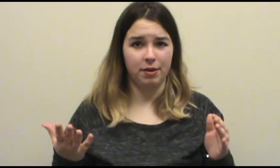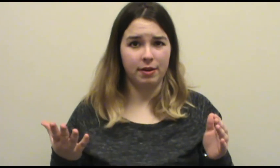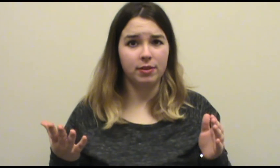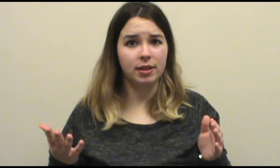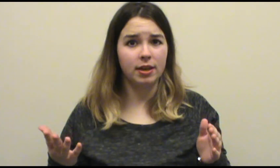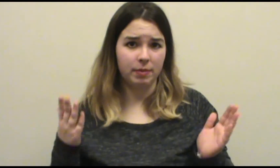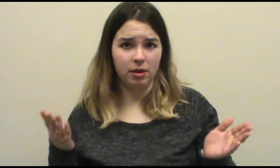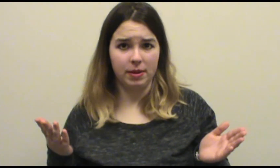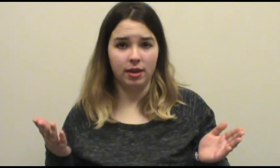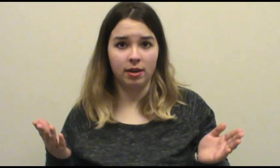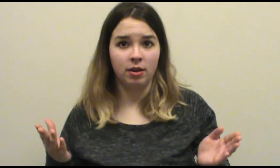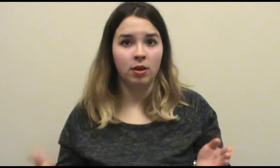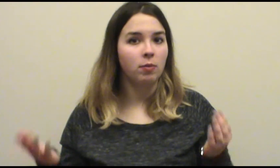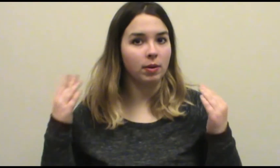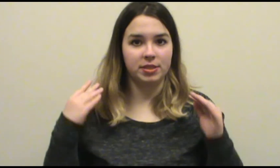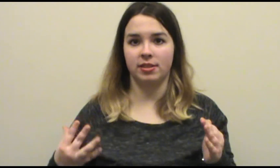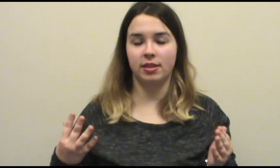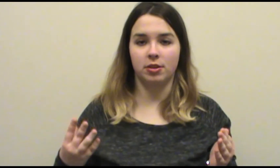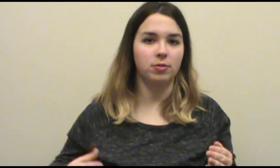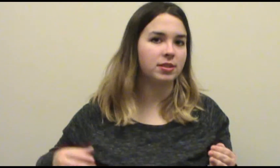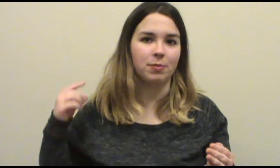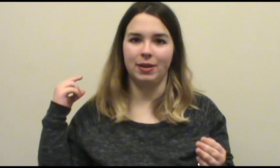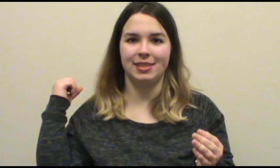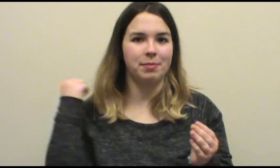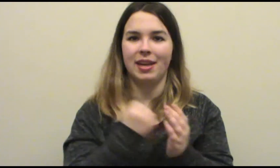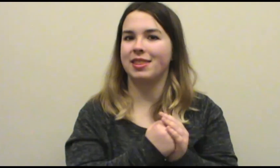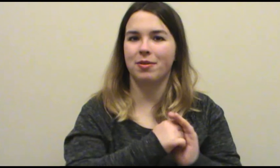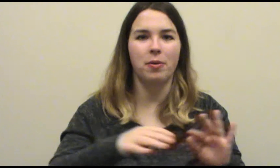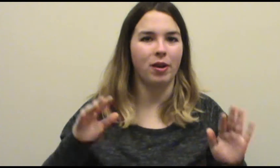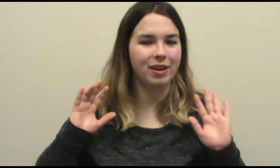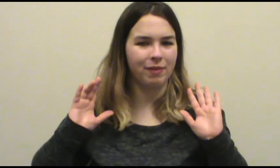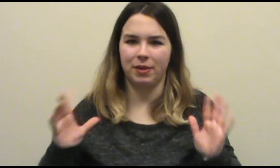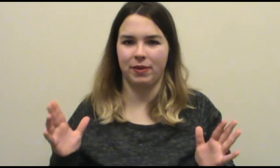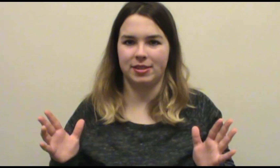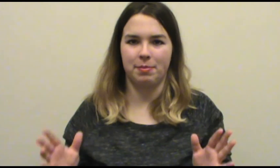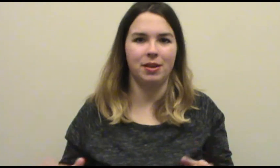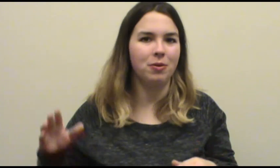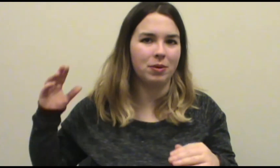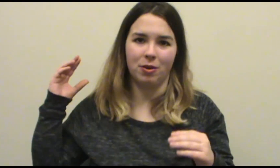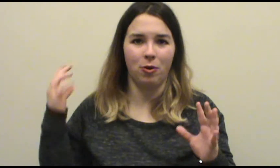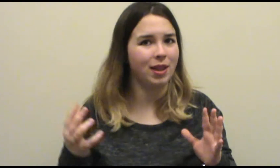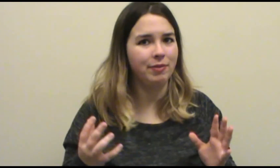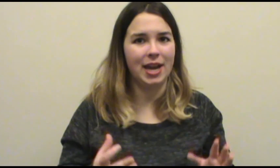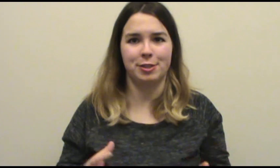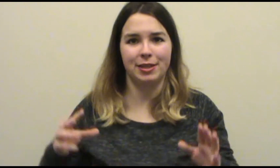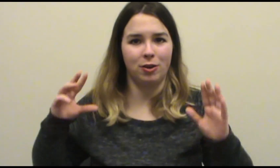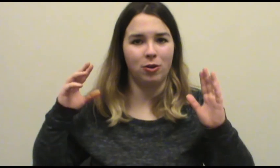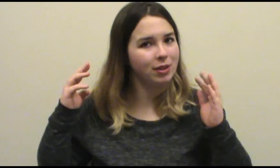Daredevil did, in my opinion. Where with Jessica Jones, it really seemed to hit the ground running from the first episode with a whole lot of action and a whole lot